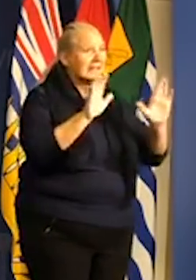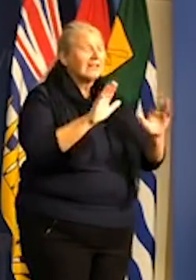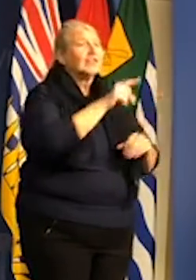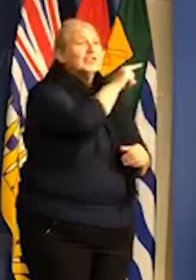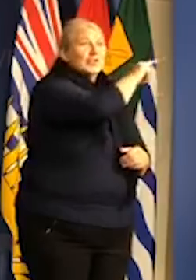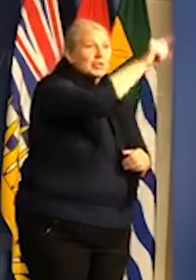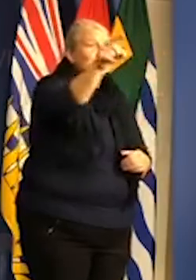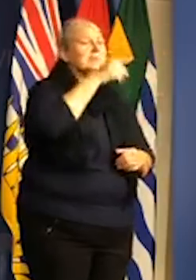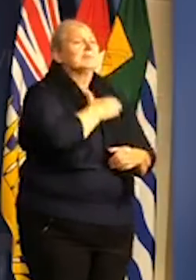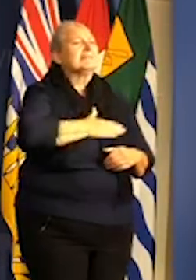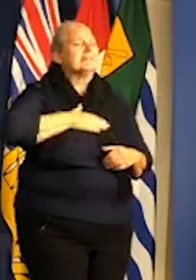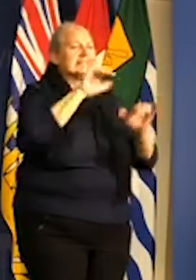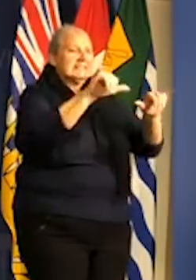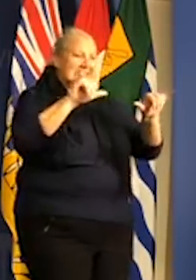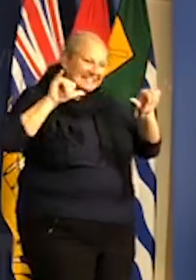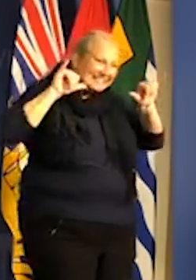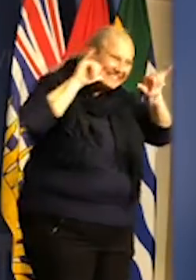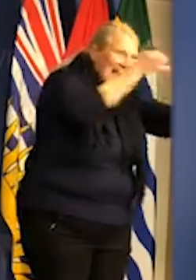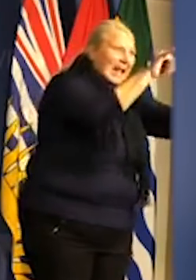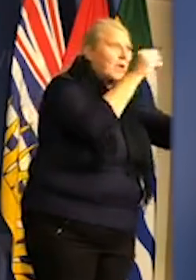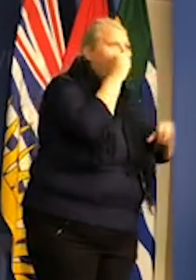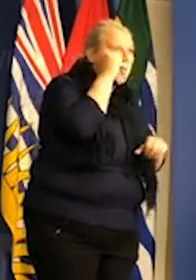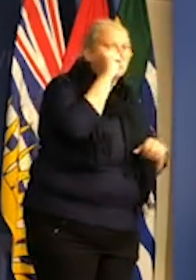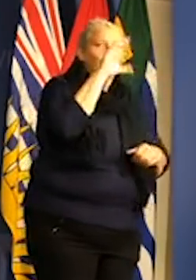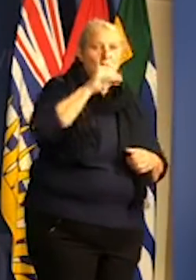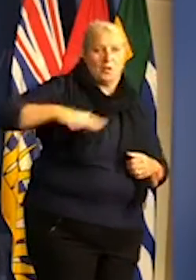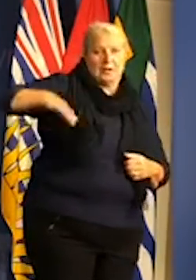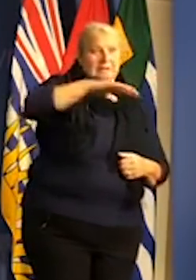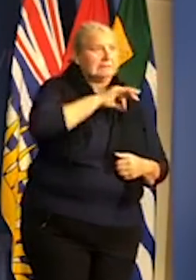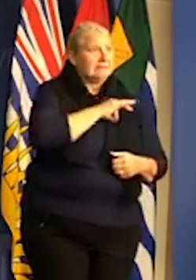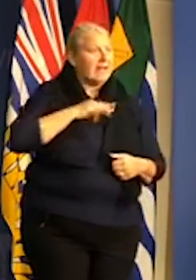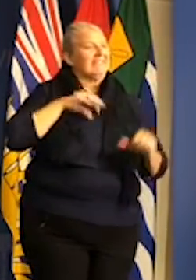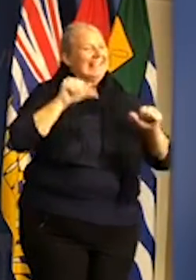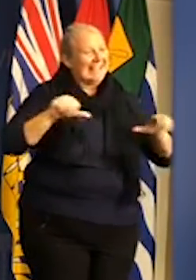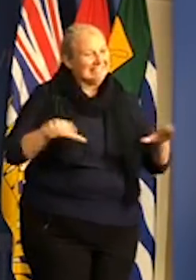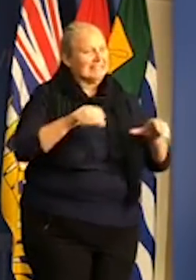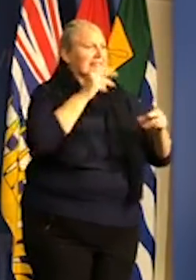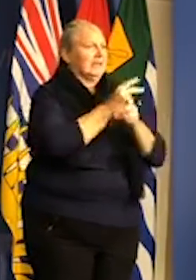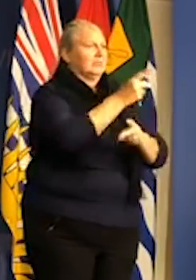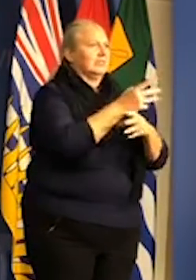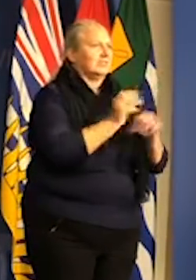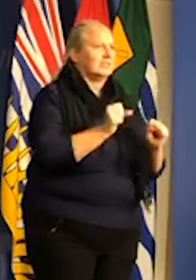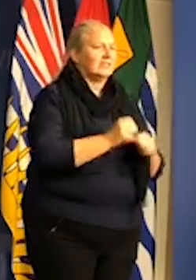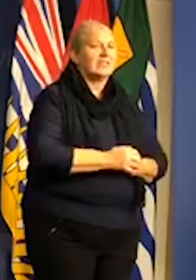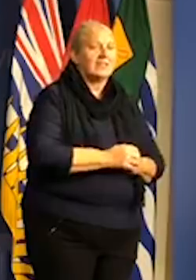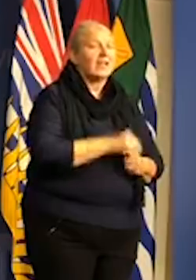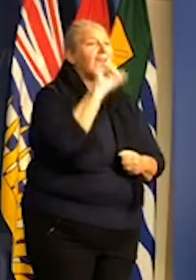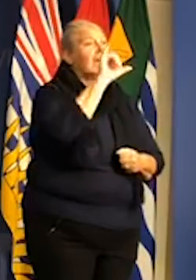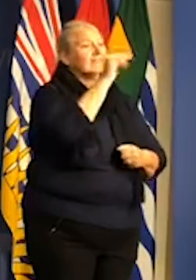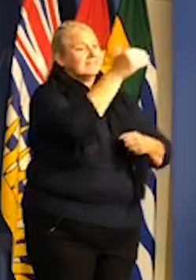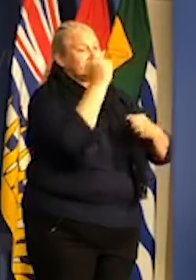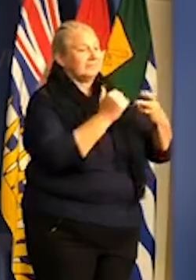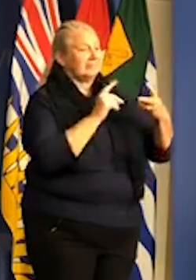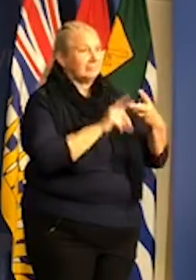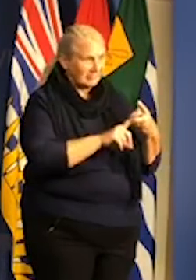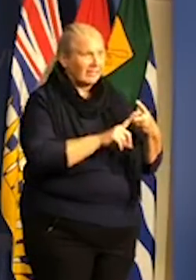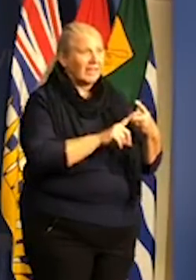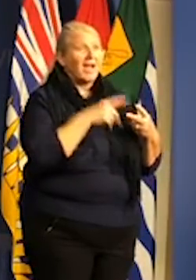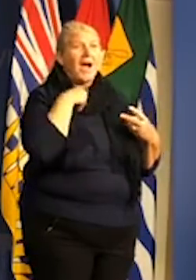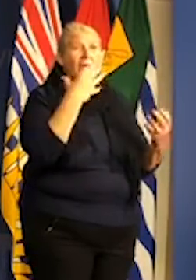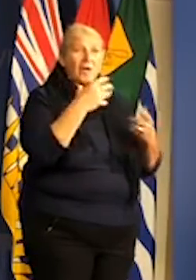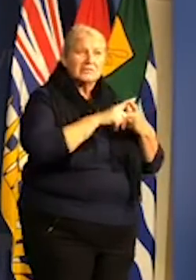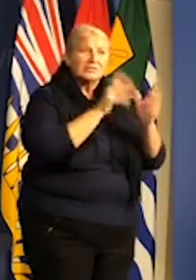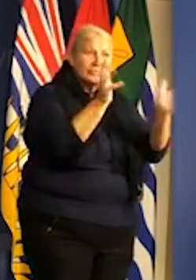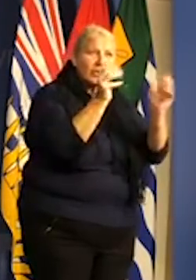to stay home so they can keep you safe. Finally, I want to speak directly to anyone who up until